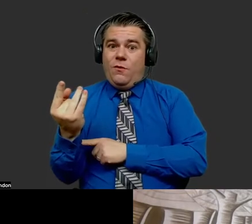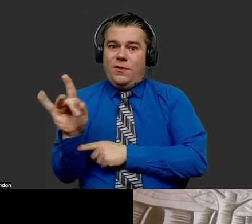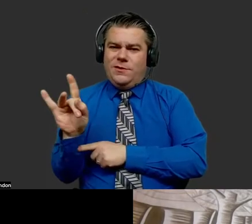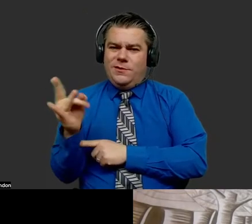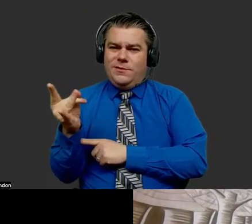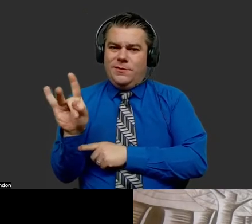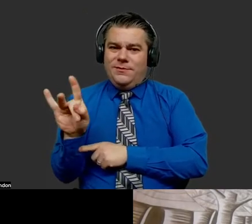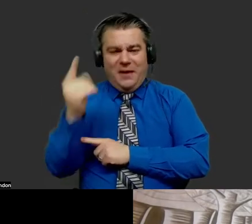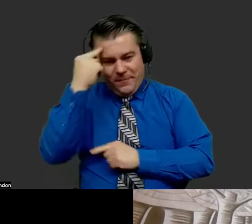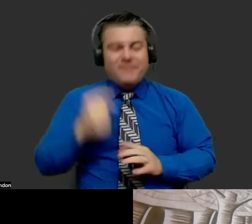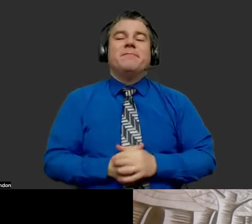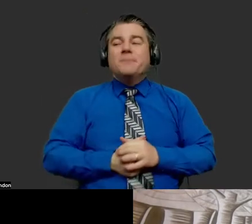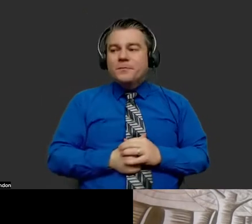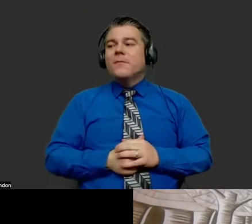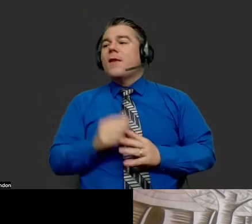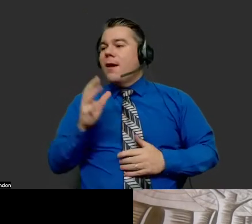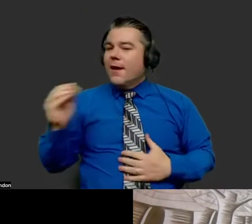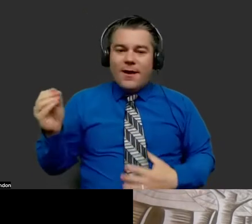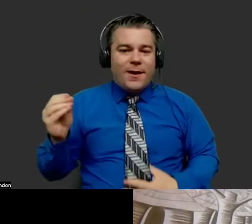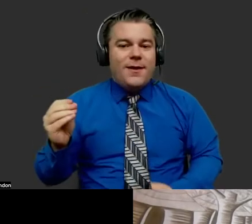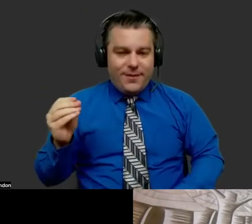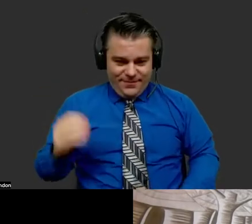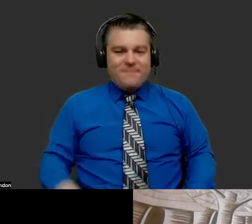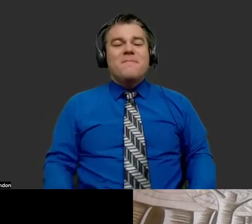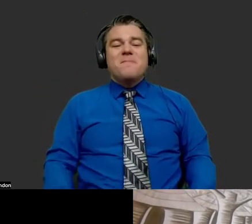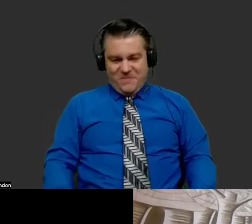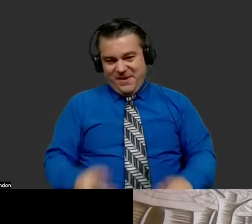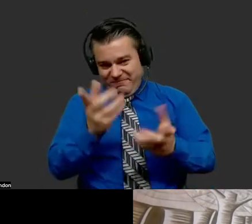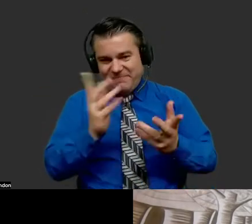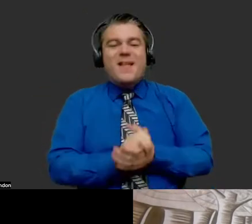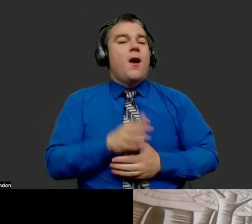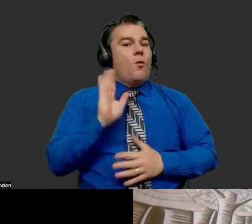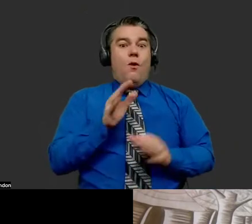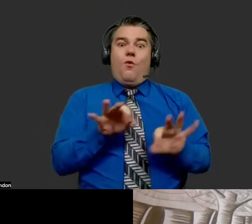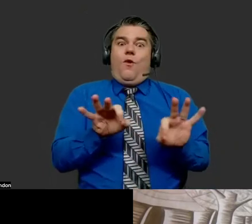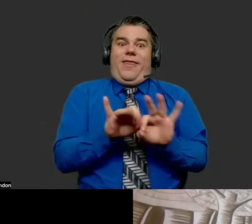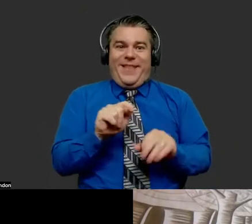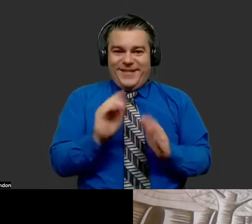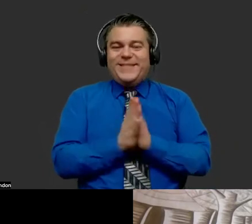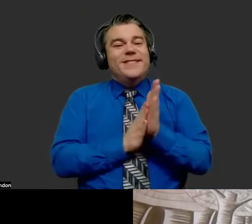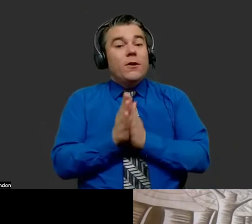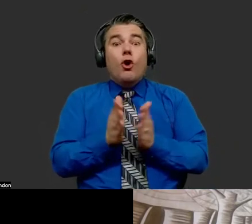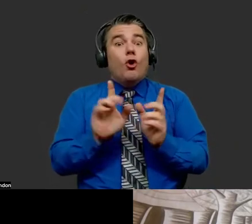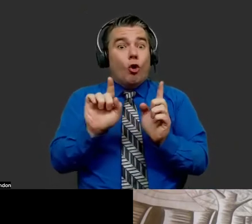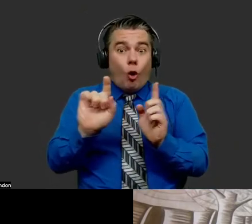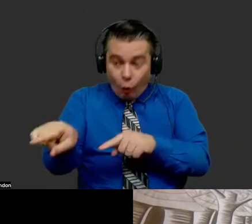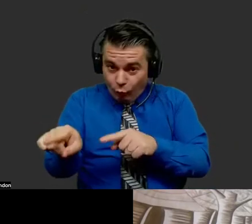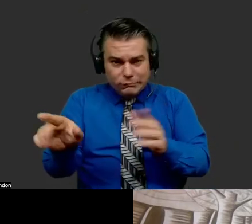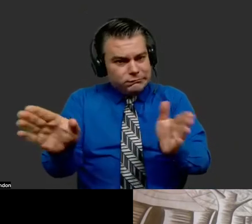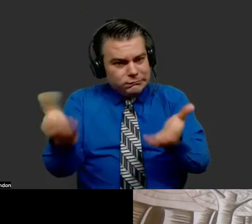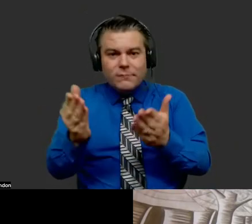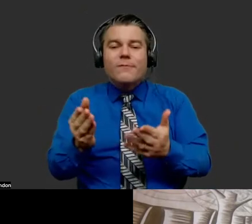believe. And yep, it's going to be so worth it. Go. It is,